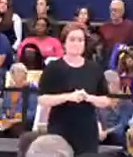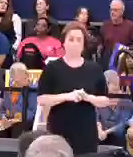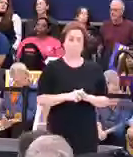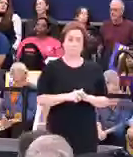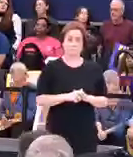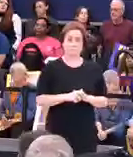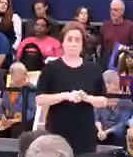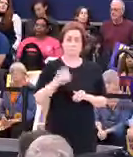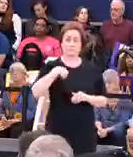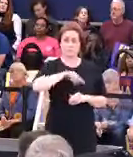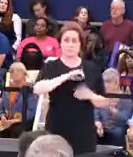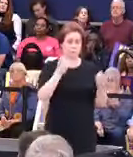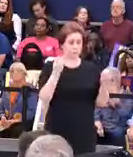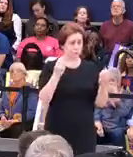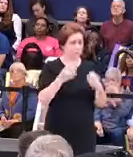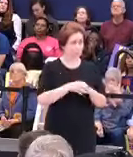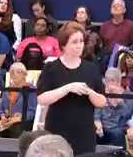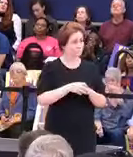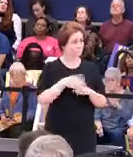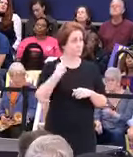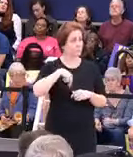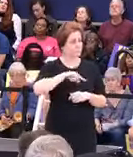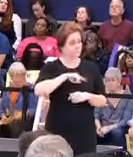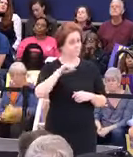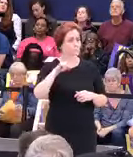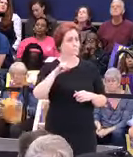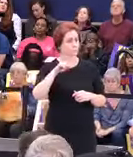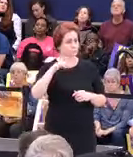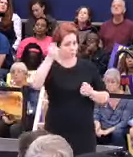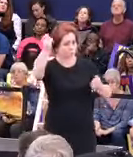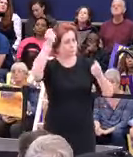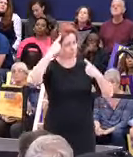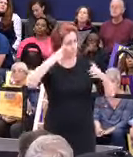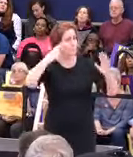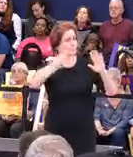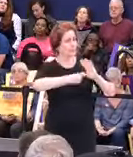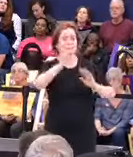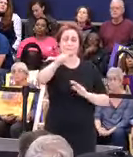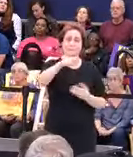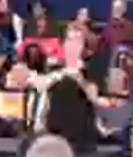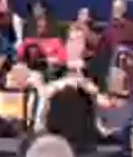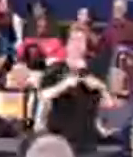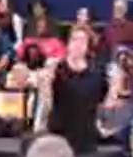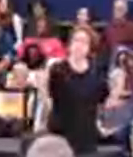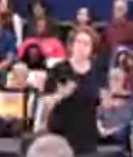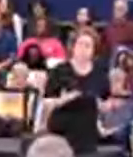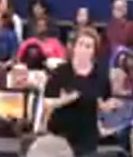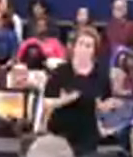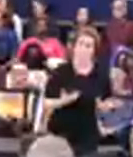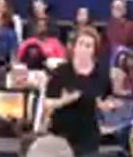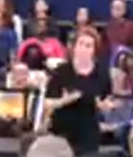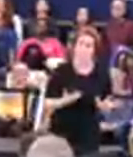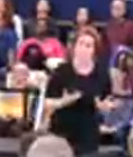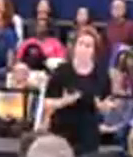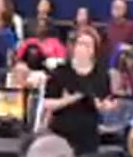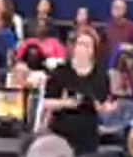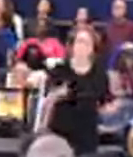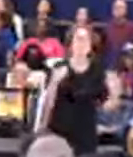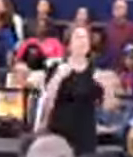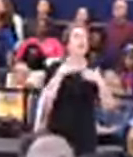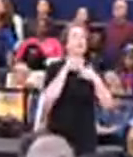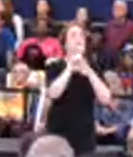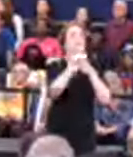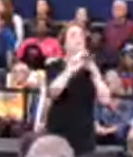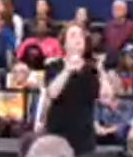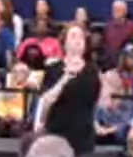And so what we are going to do is we are going to recognize, yes, the problem is that we've had supposed leaders in Washington,